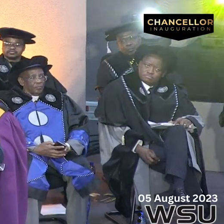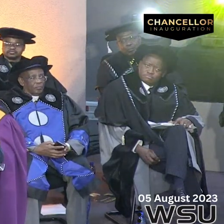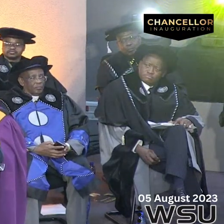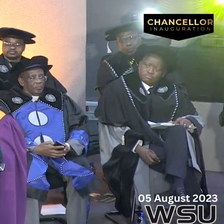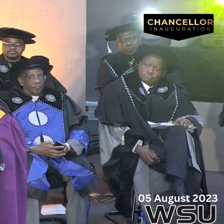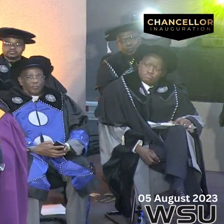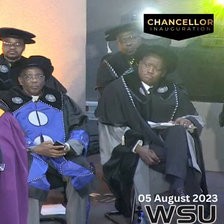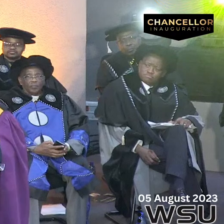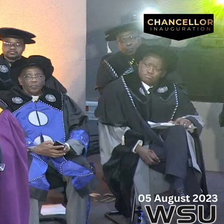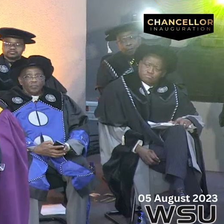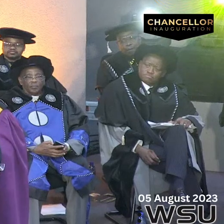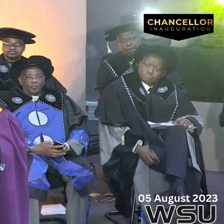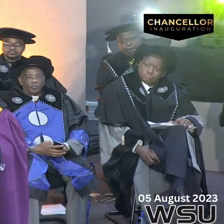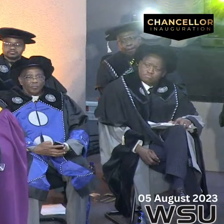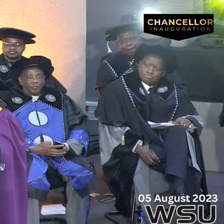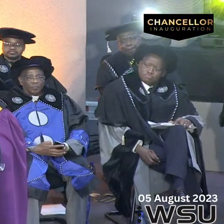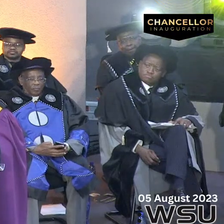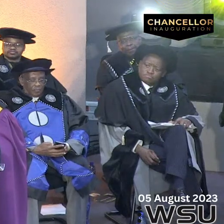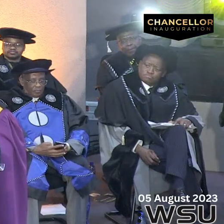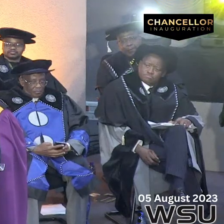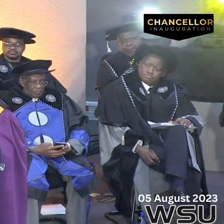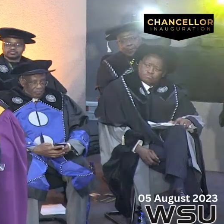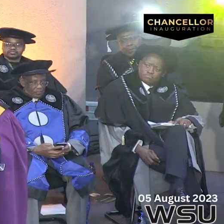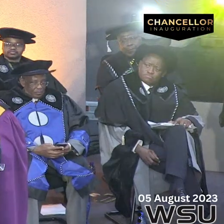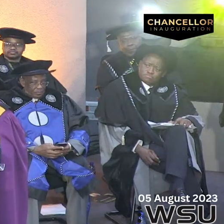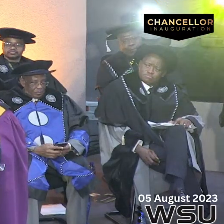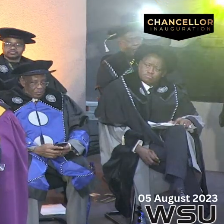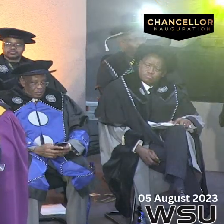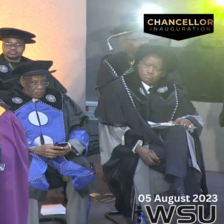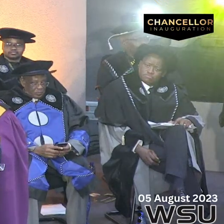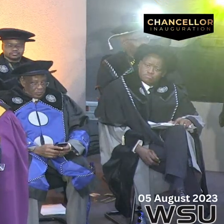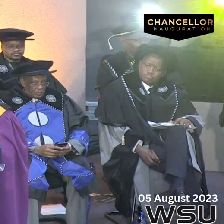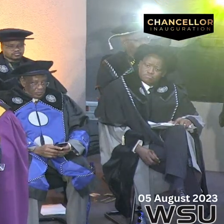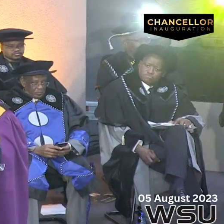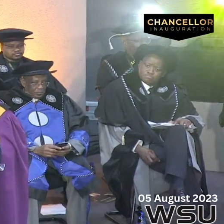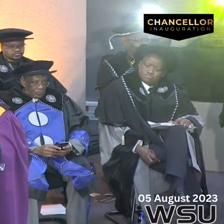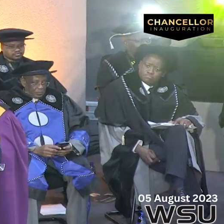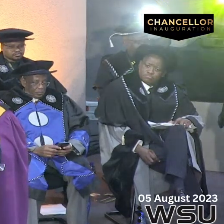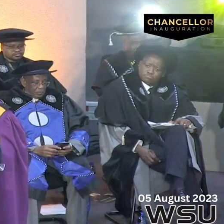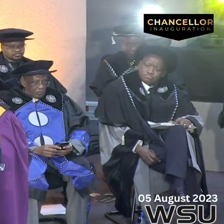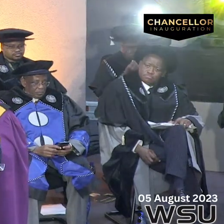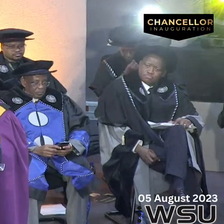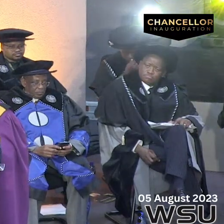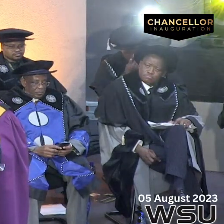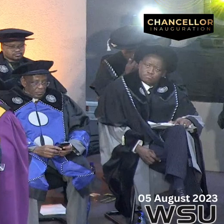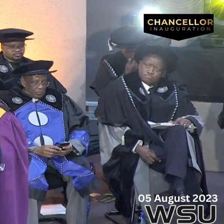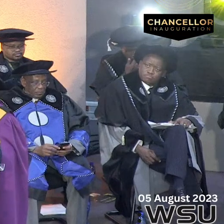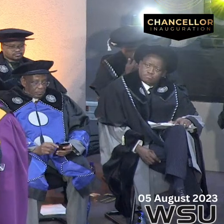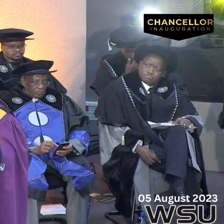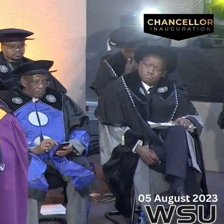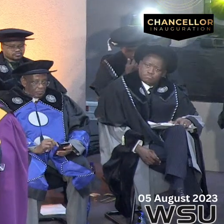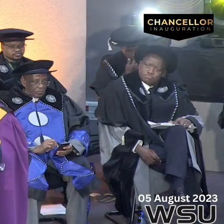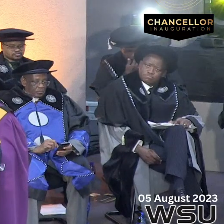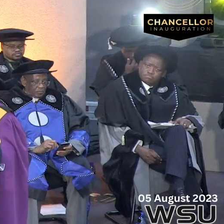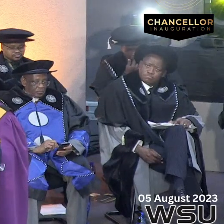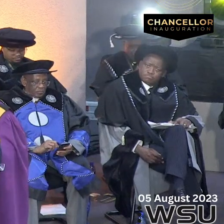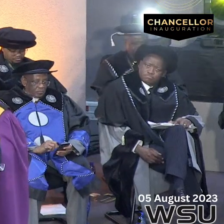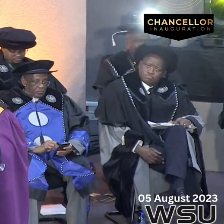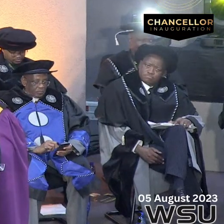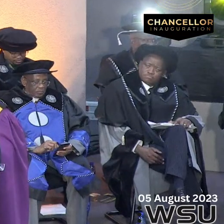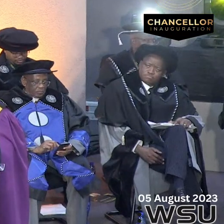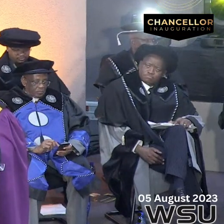The Deputy Director General of Higher Education and Science and Innovation, Dr. Mashia